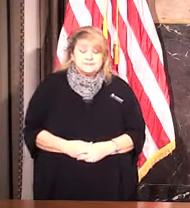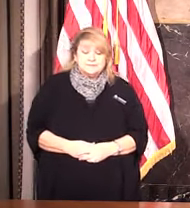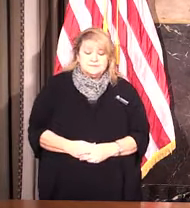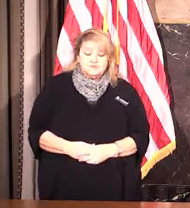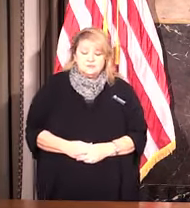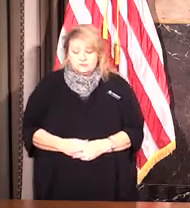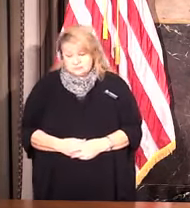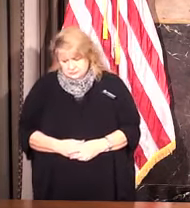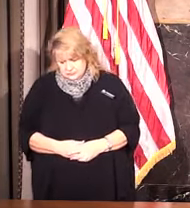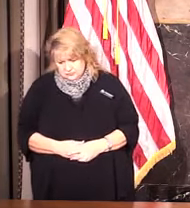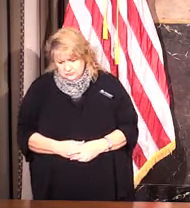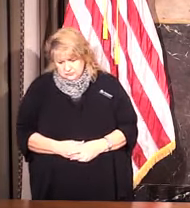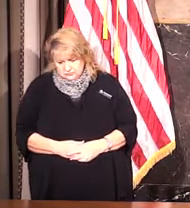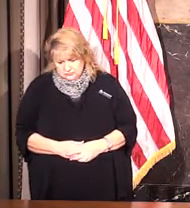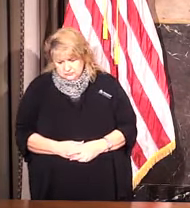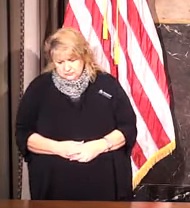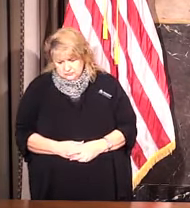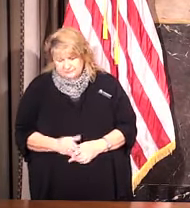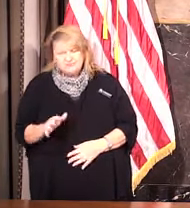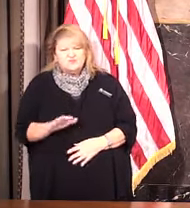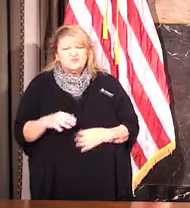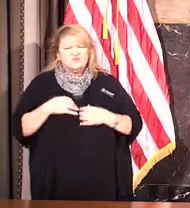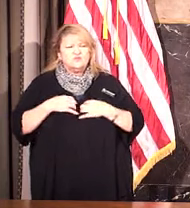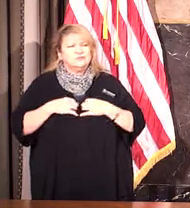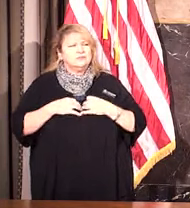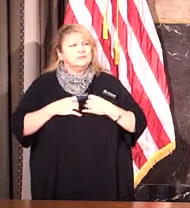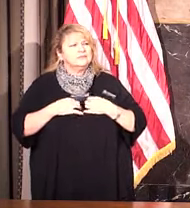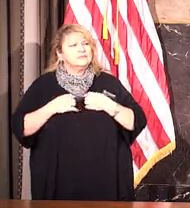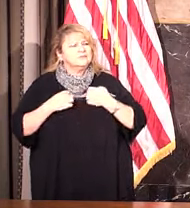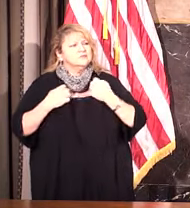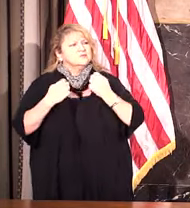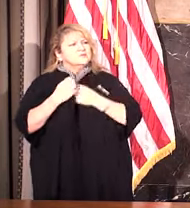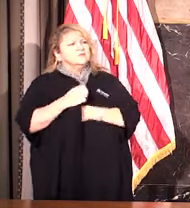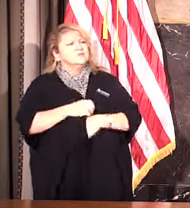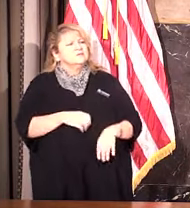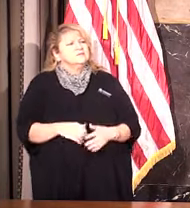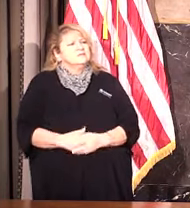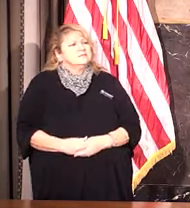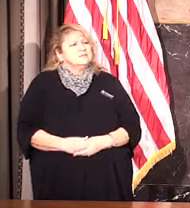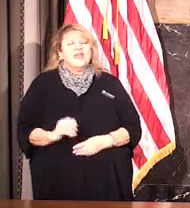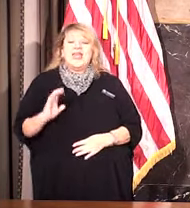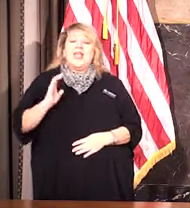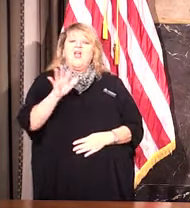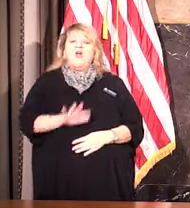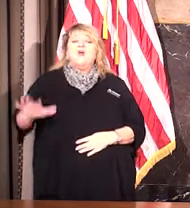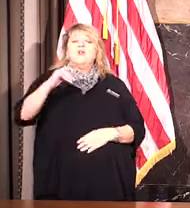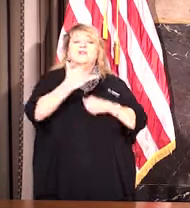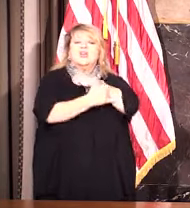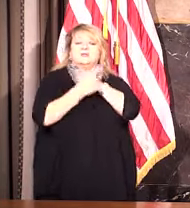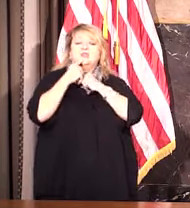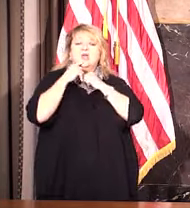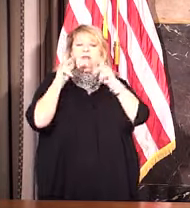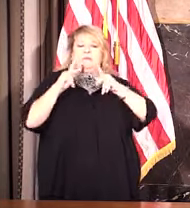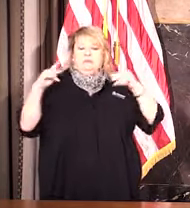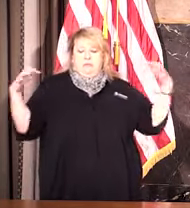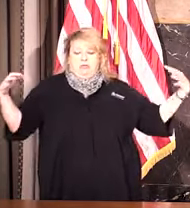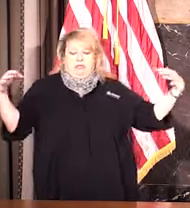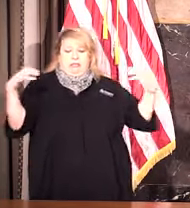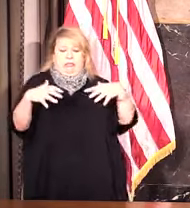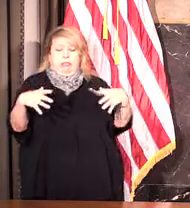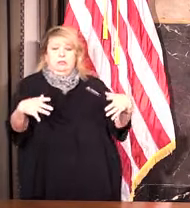And like the rest of the country, you know, we're not just talking about large gatherings anymore. If you've seen the White House Coronavirus